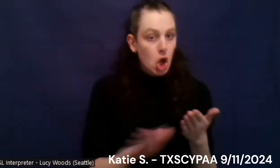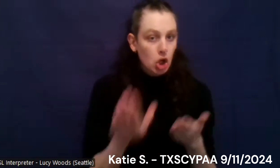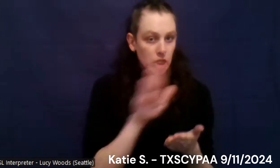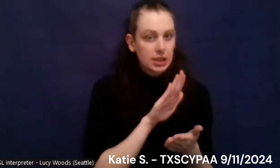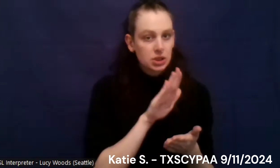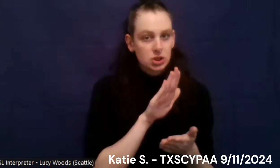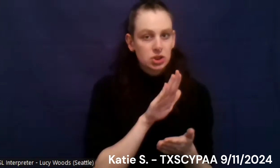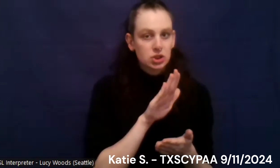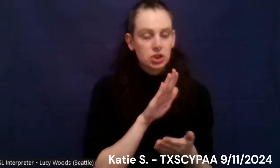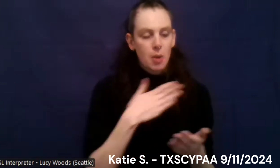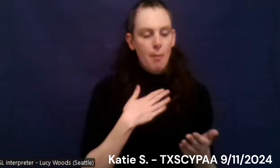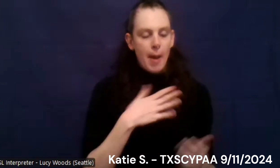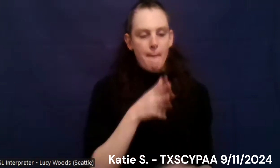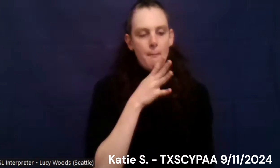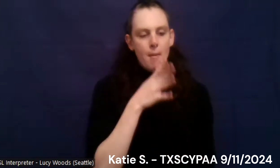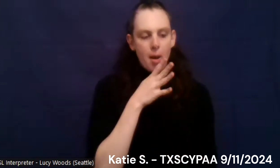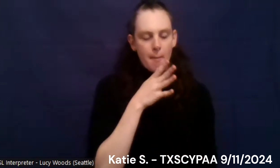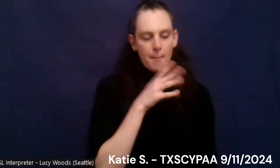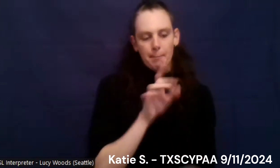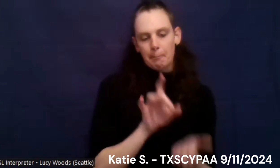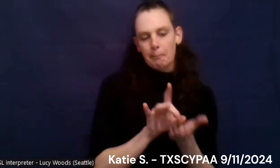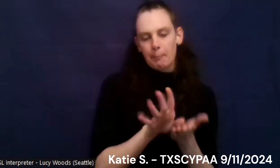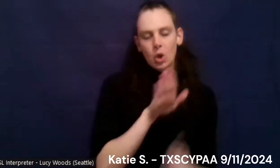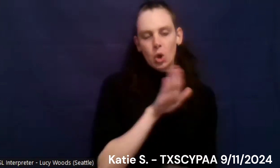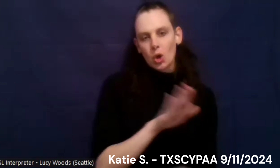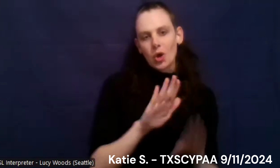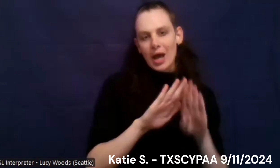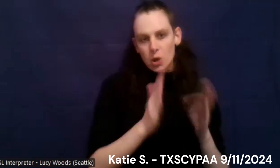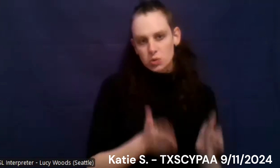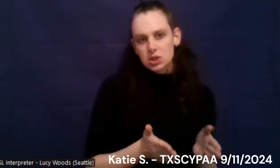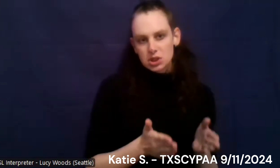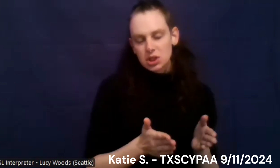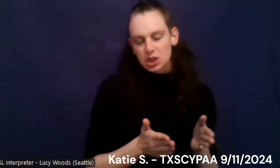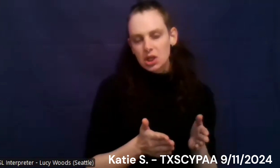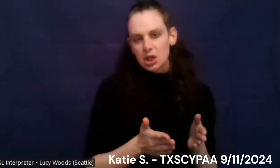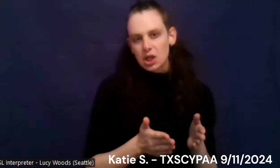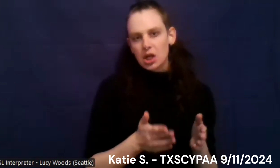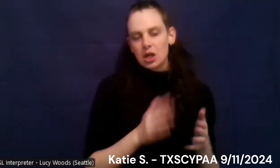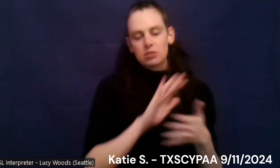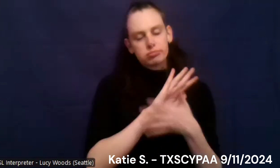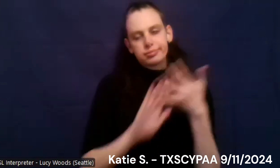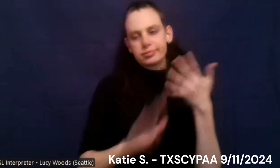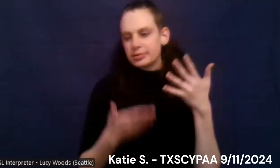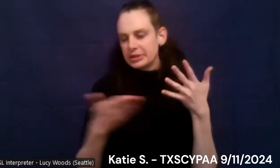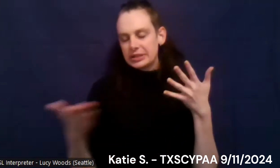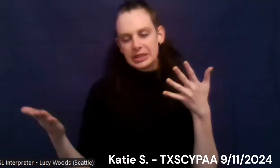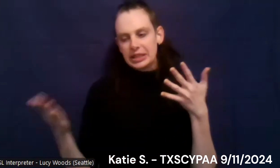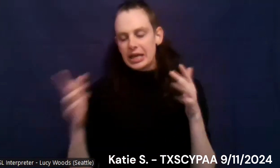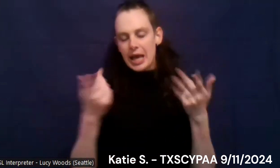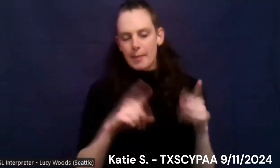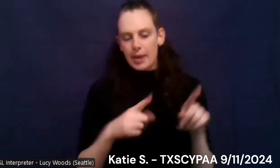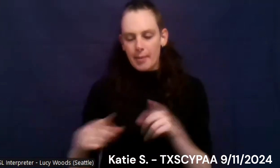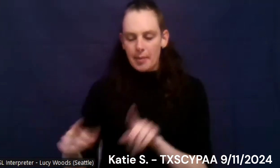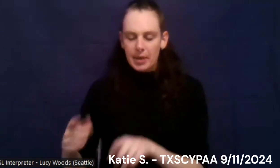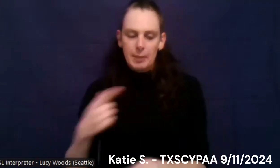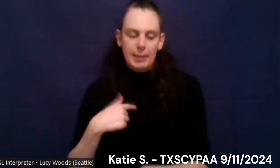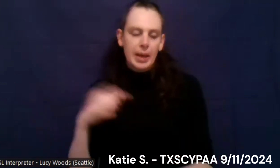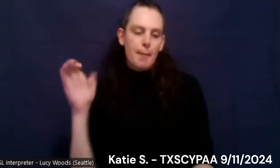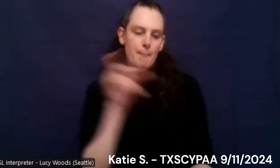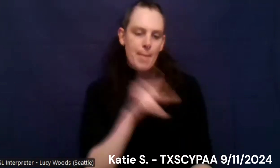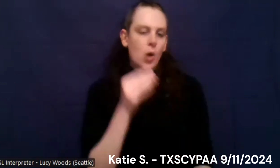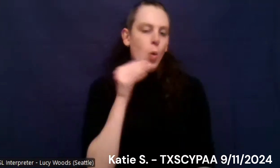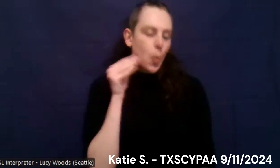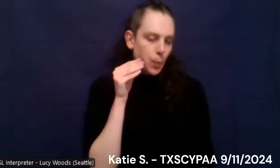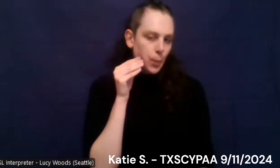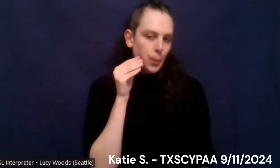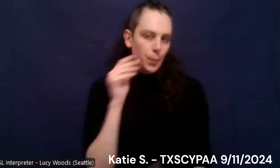up getting evicted. And so it just kind of forced, there was a bunch of things that happened, and I came home. Fortunately for me, I'd